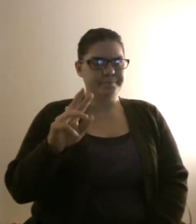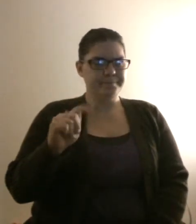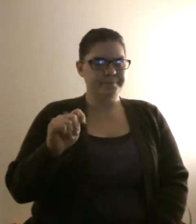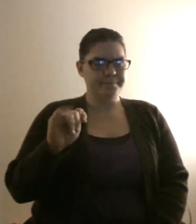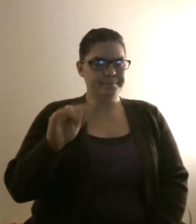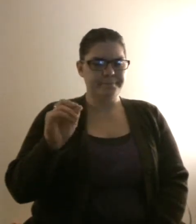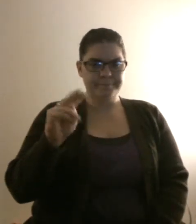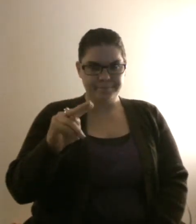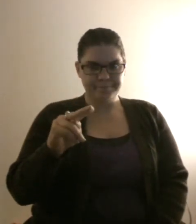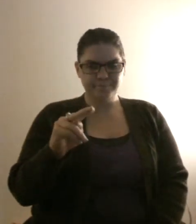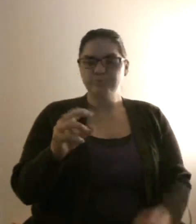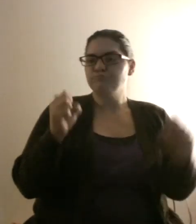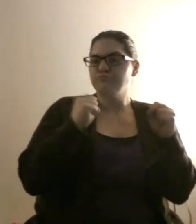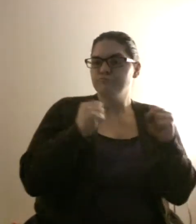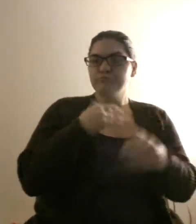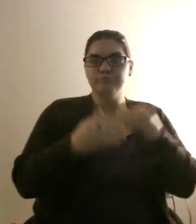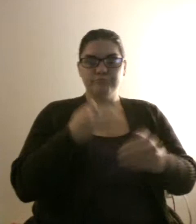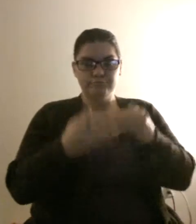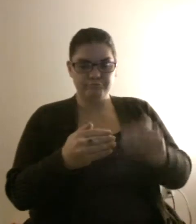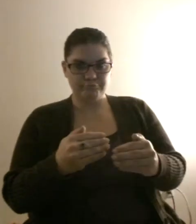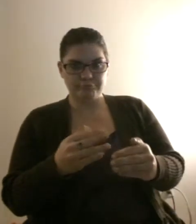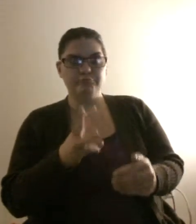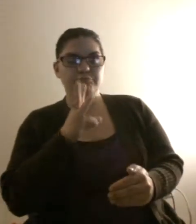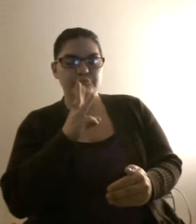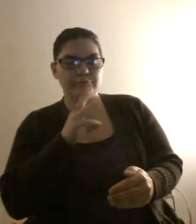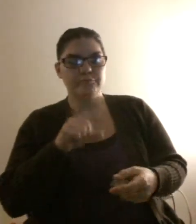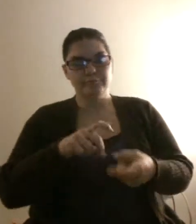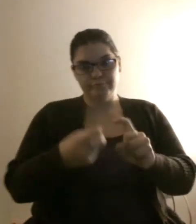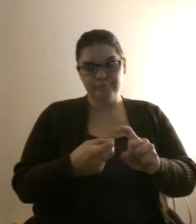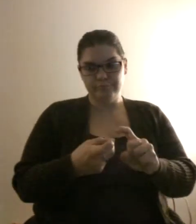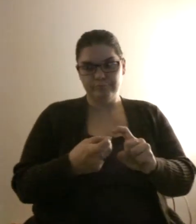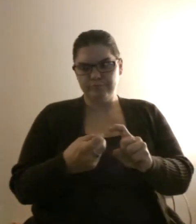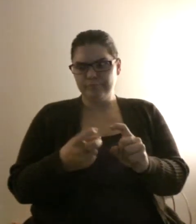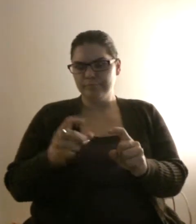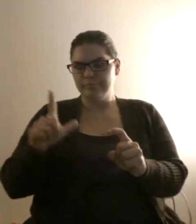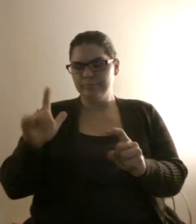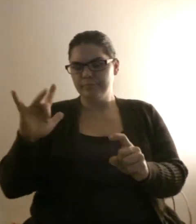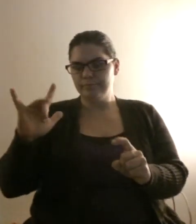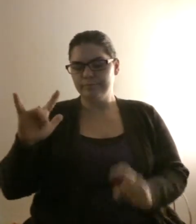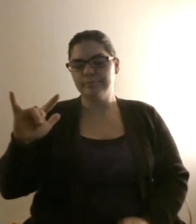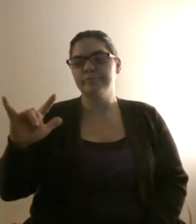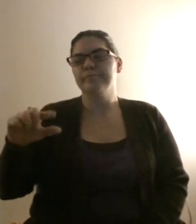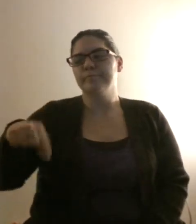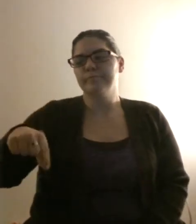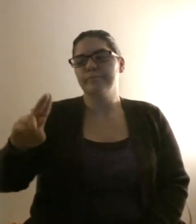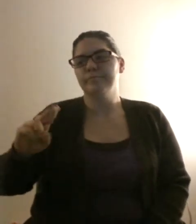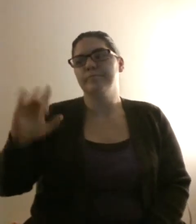Cooling process by which water is changed from the liquid form, which is water, to the gas form, which happens to be water vapor.